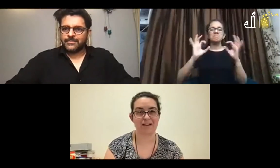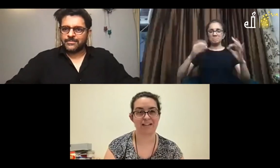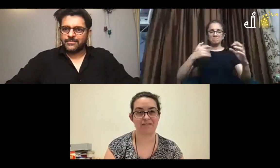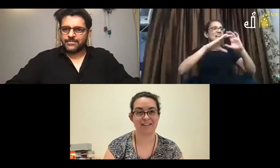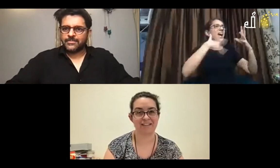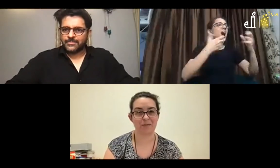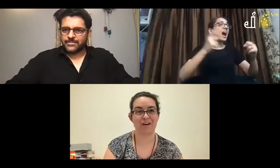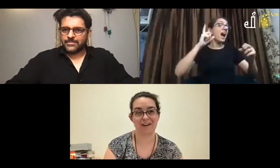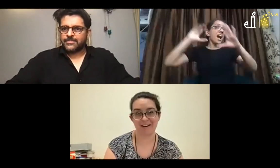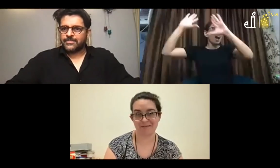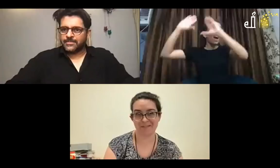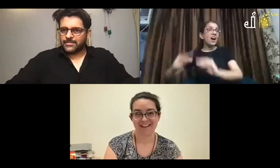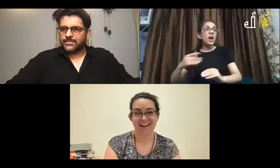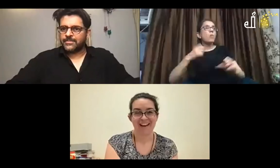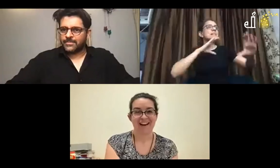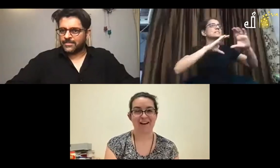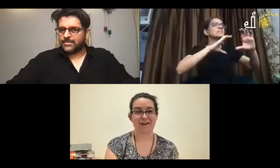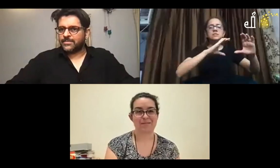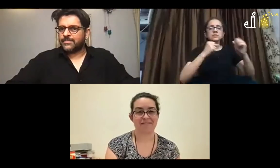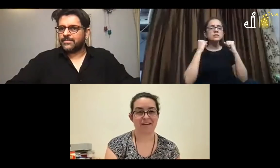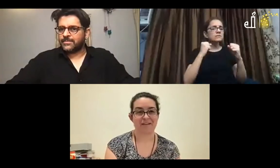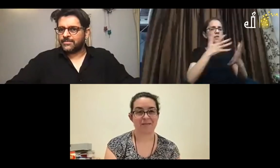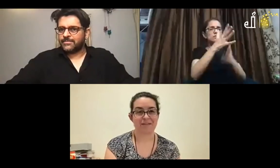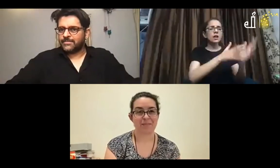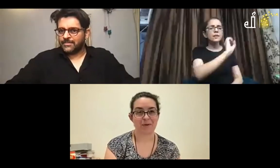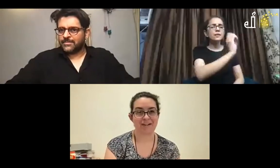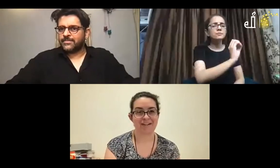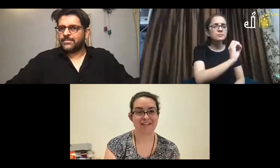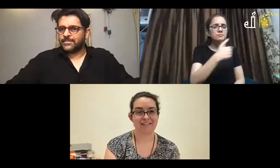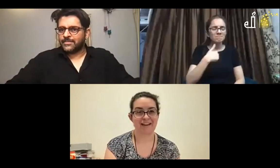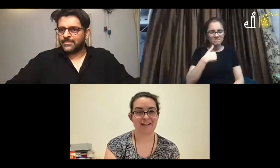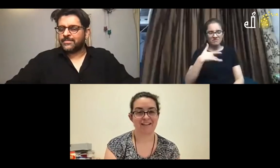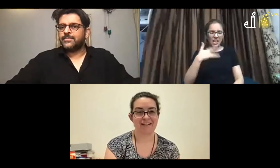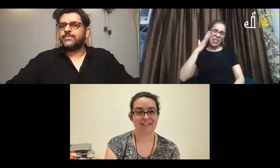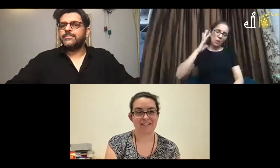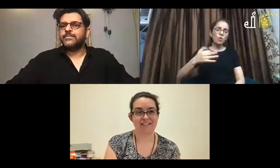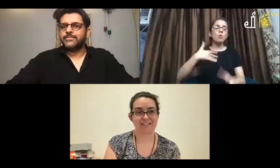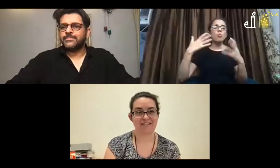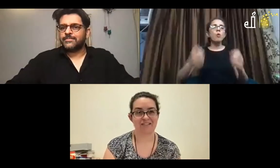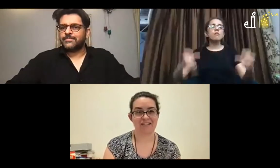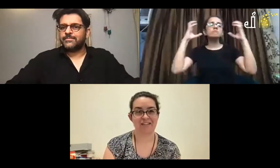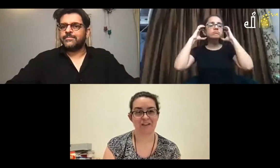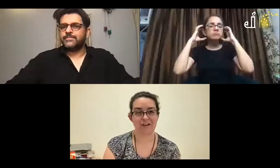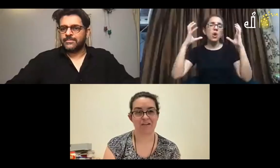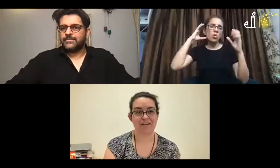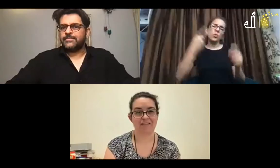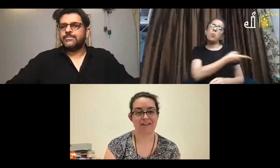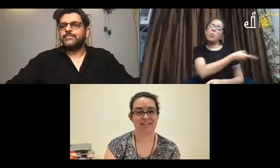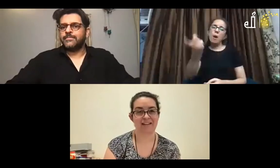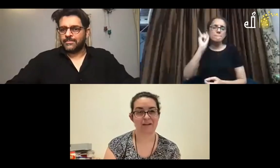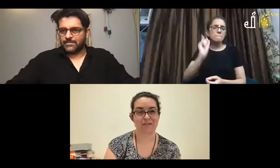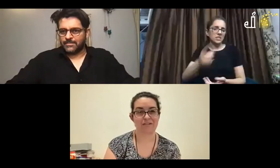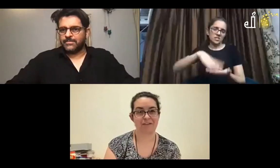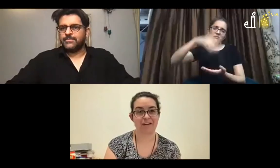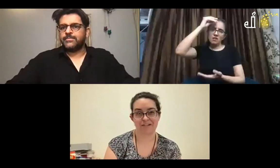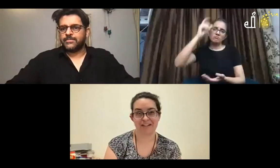my hearing devices were off. I thought it was important that audiologists should learn the